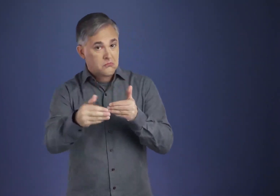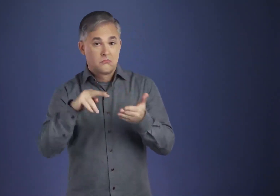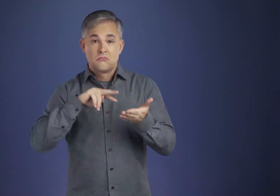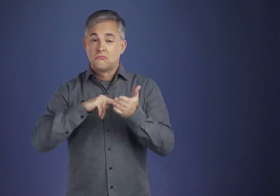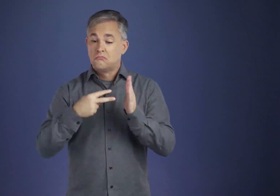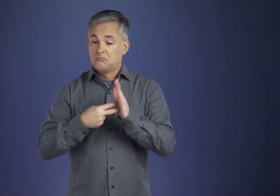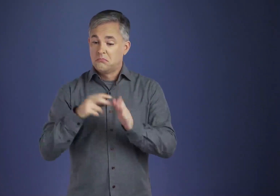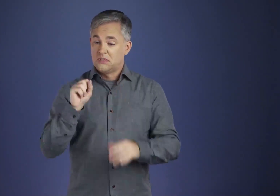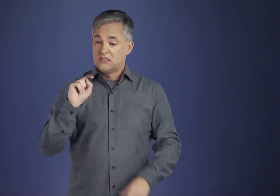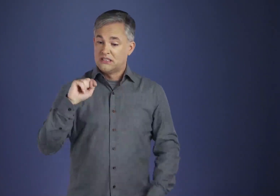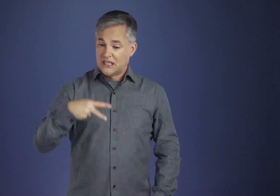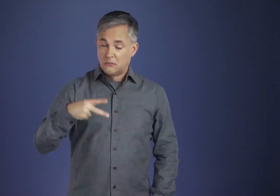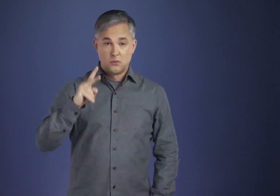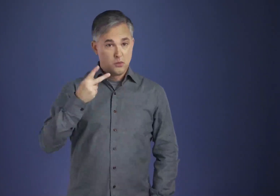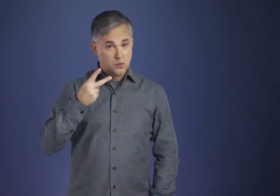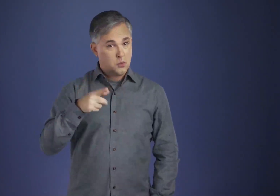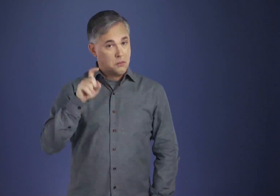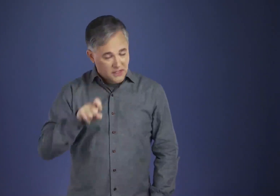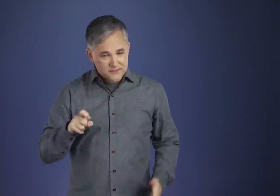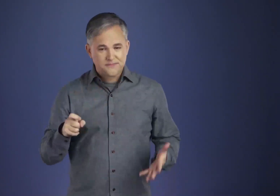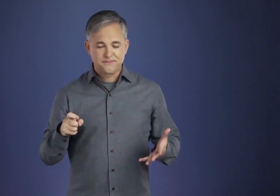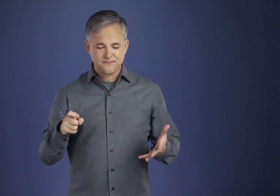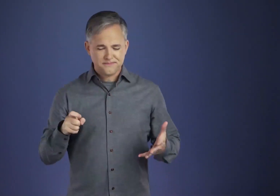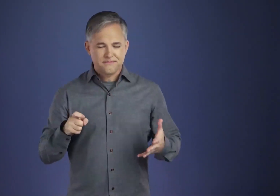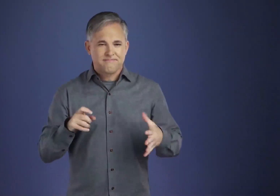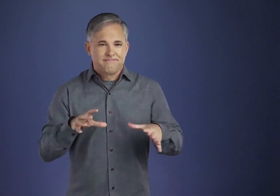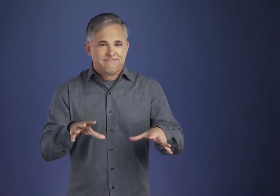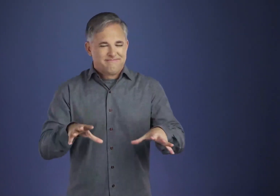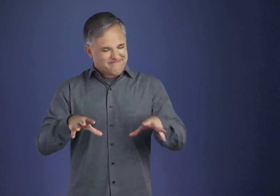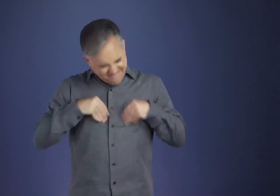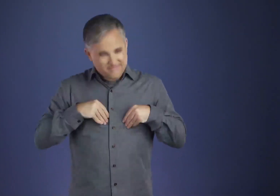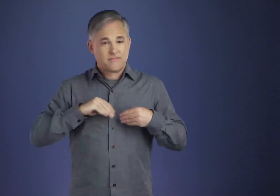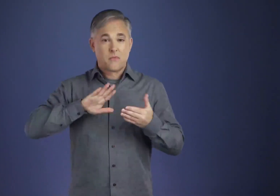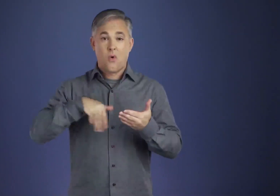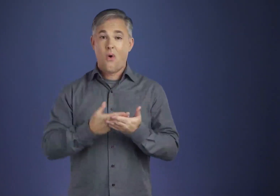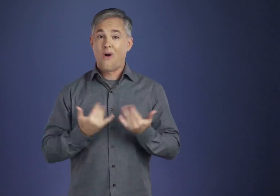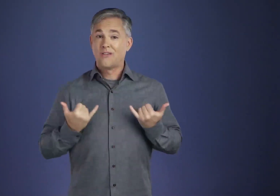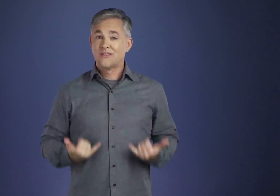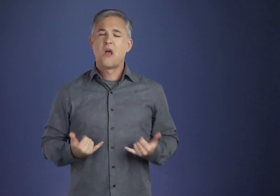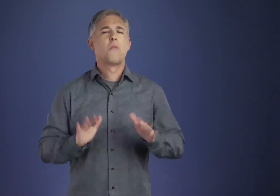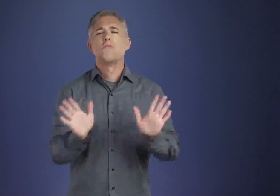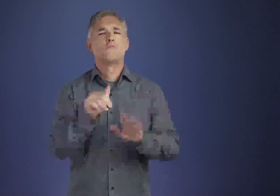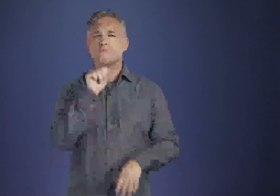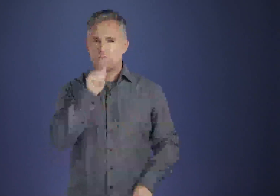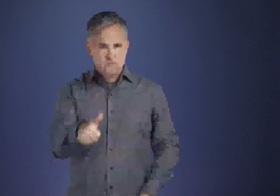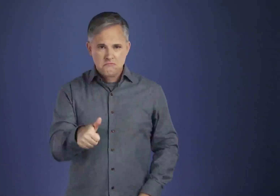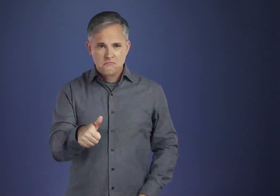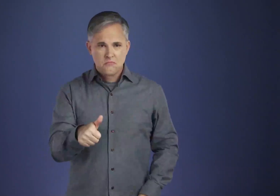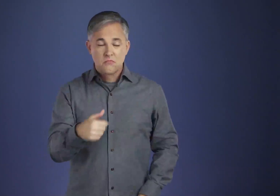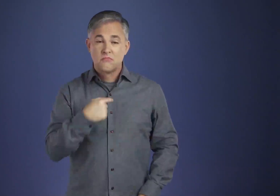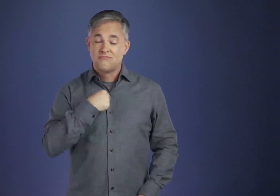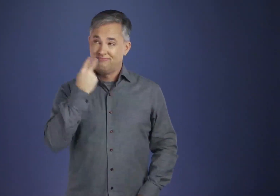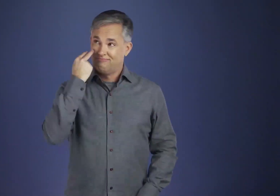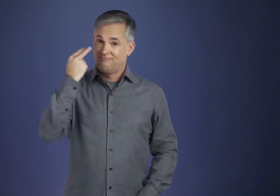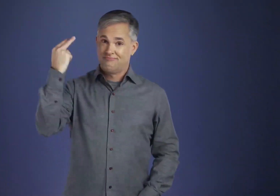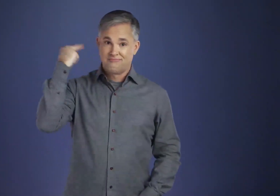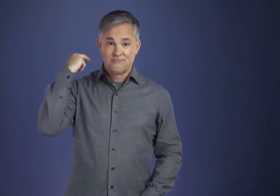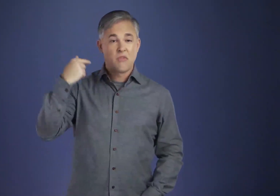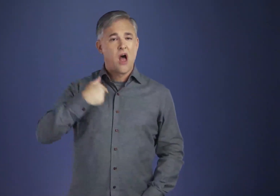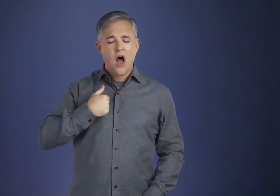of its 12 steps are but suggestions. Second, to get sober and to stay sober, you don't have